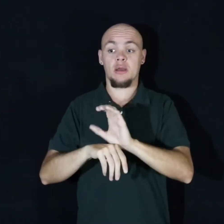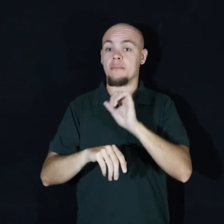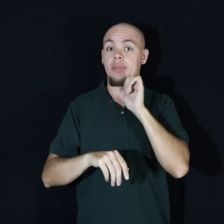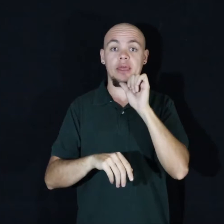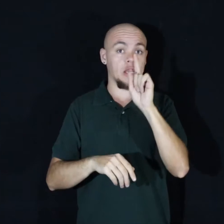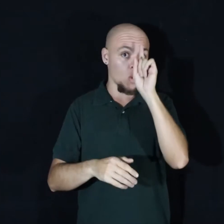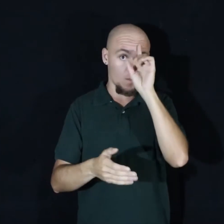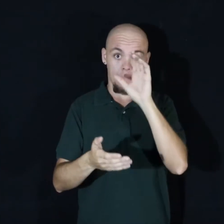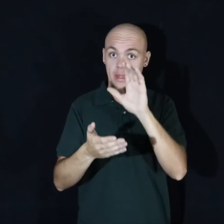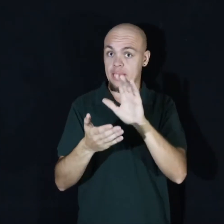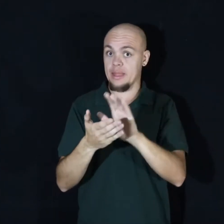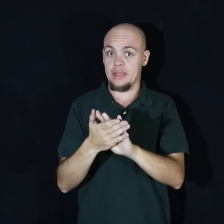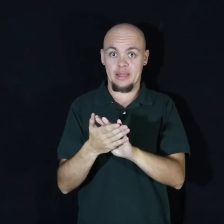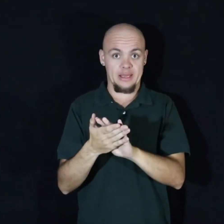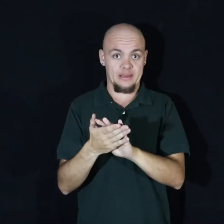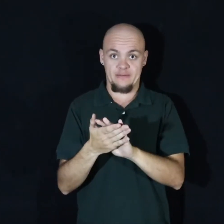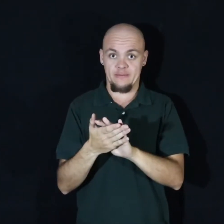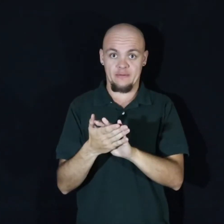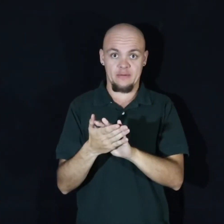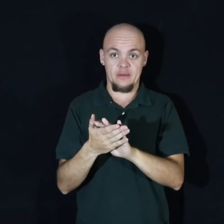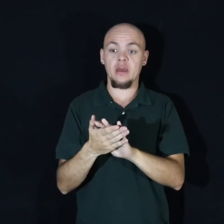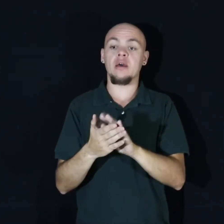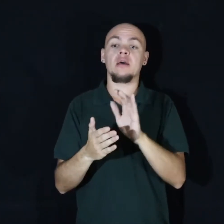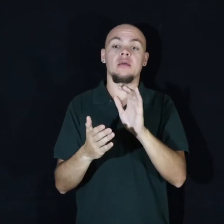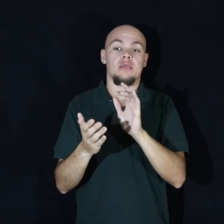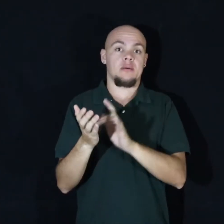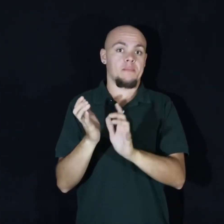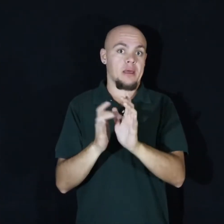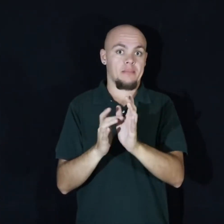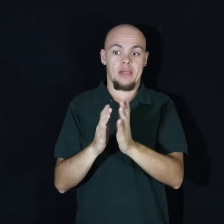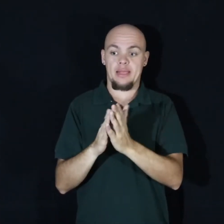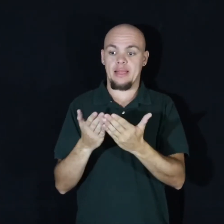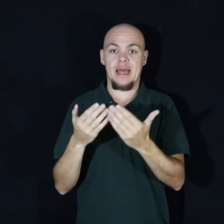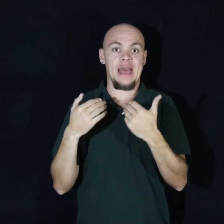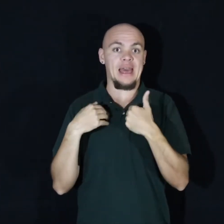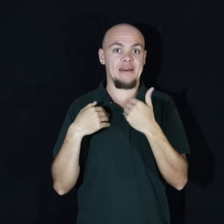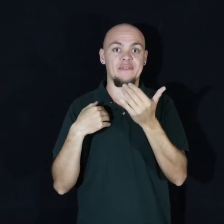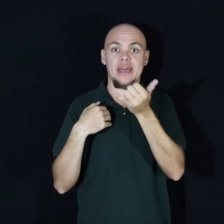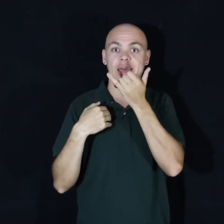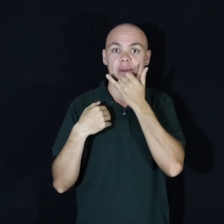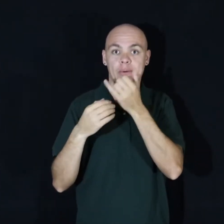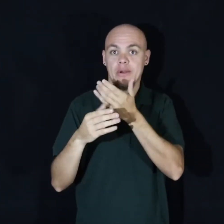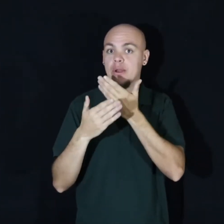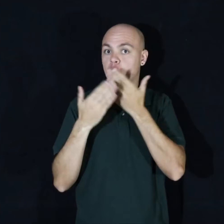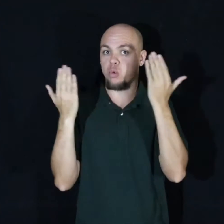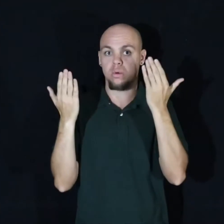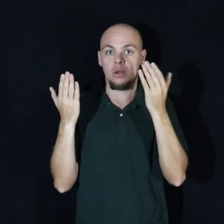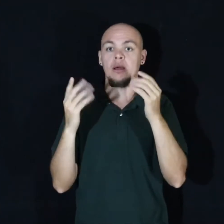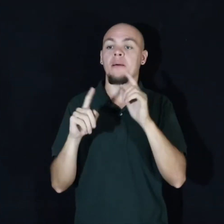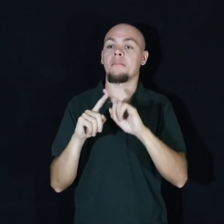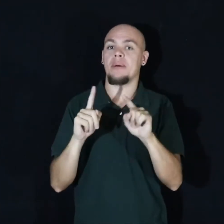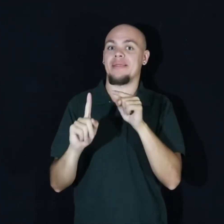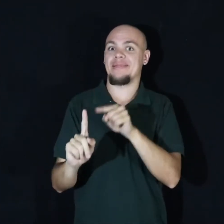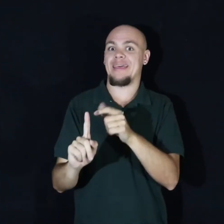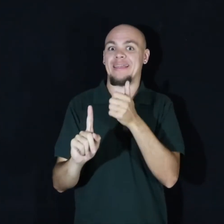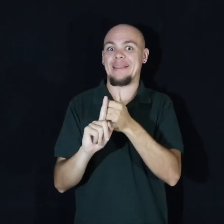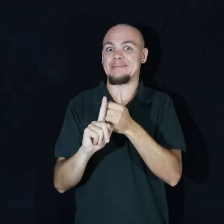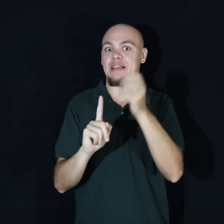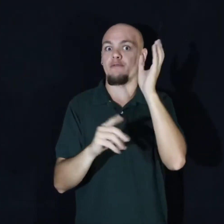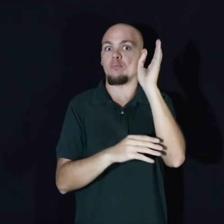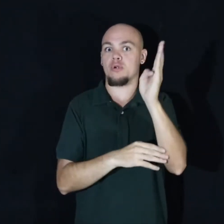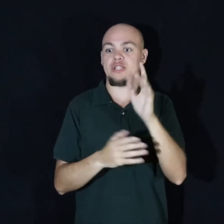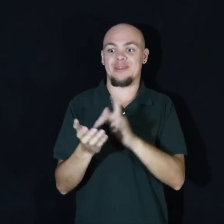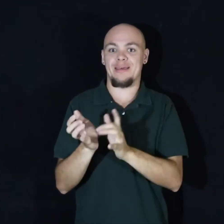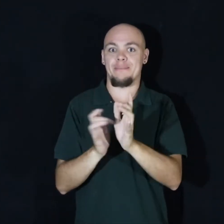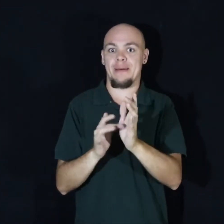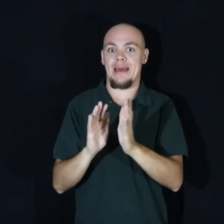and fundamentalist churches, and they don't believe in the inerrancy of the Bible, and yet they preach it. They don't believe in some